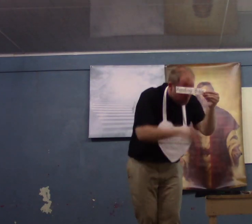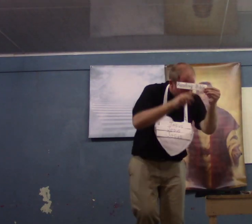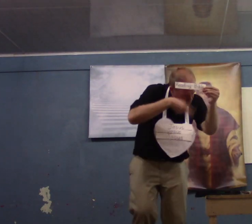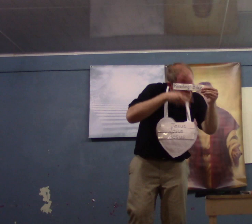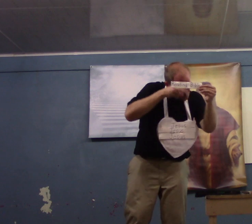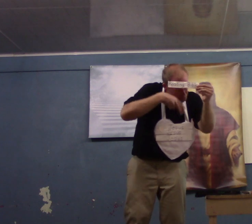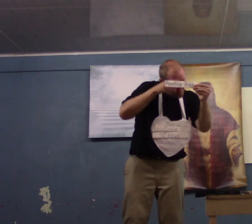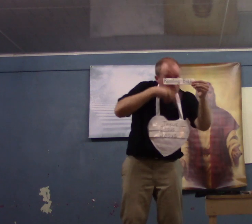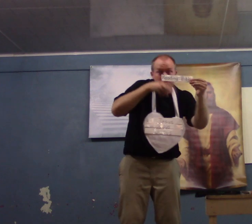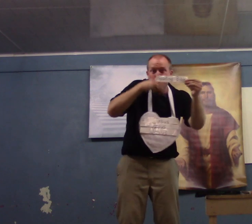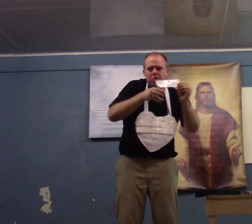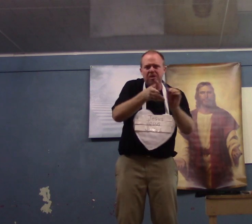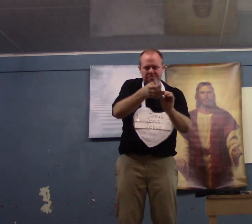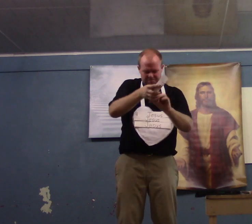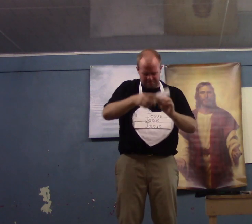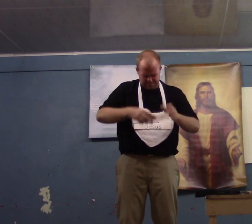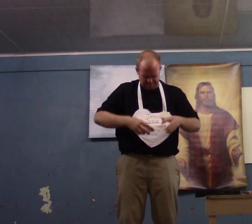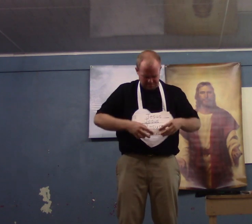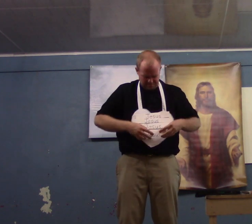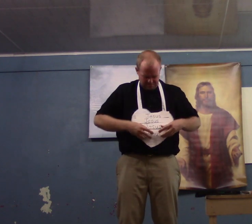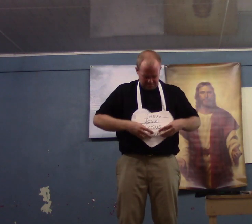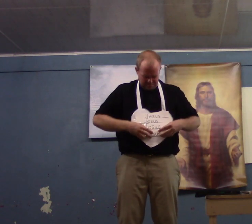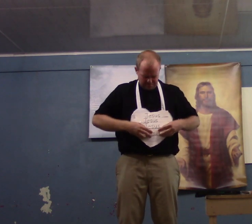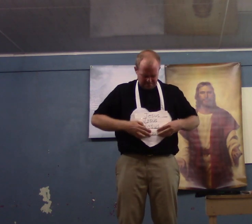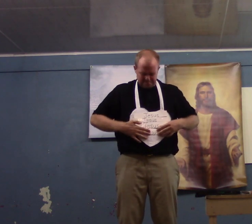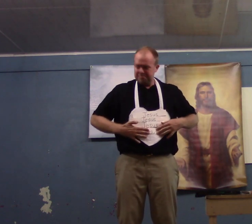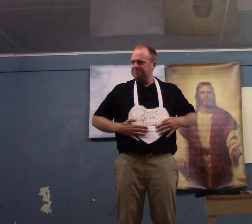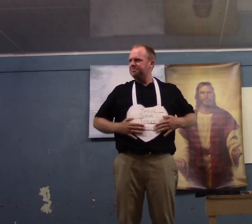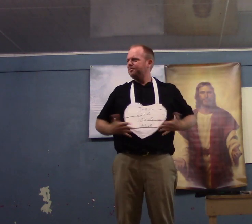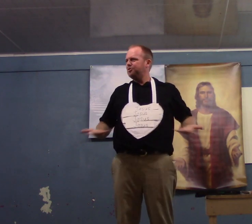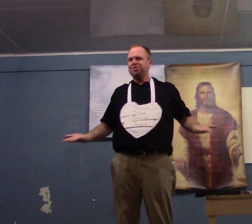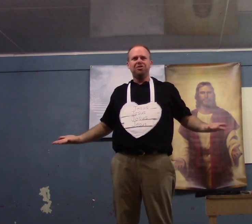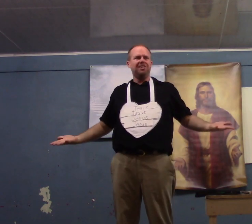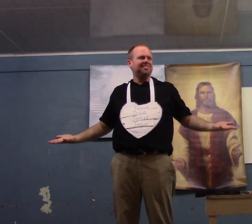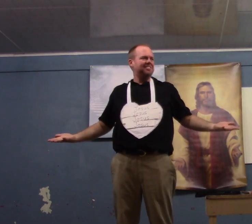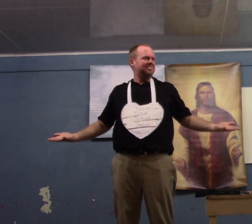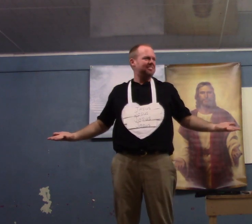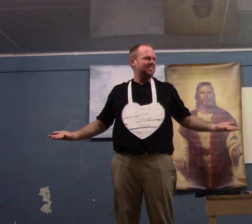Reading the Bible is good, but what counts is Jesus.